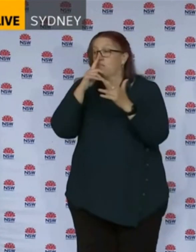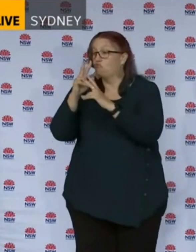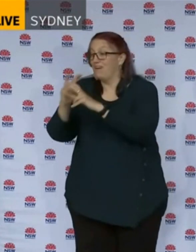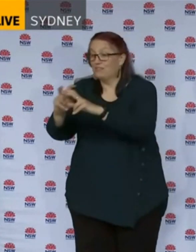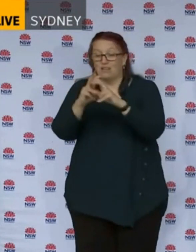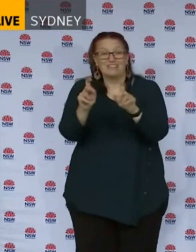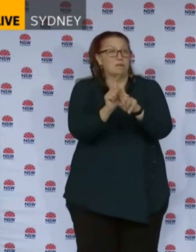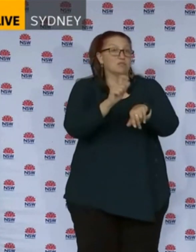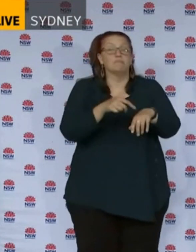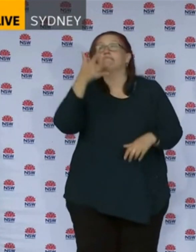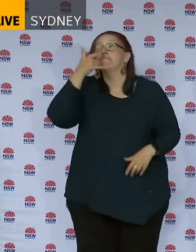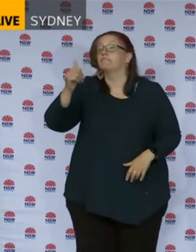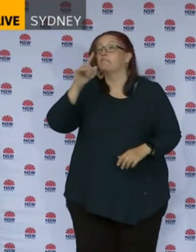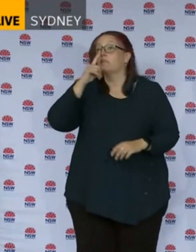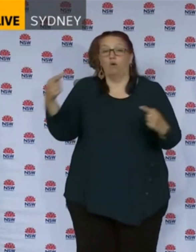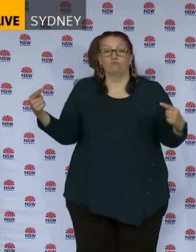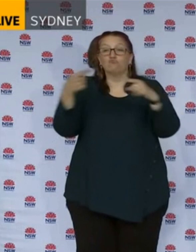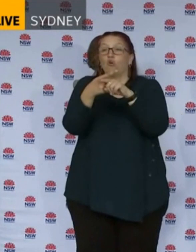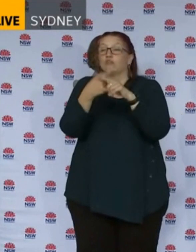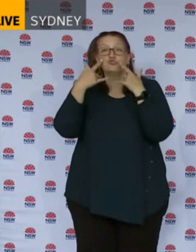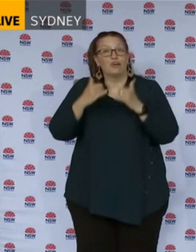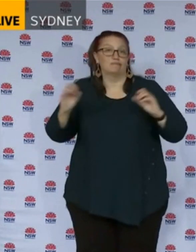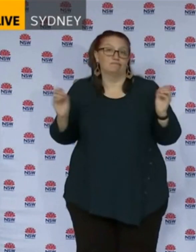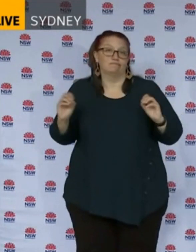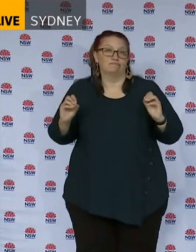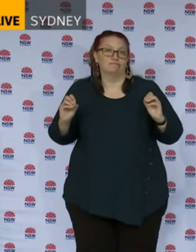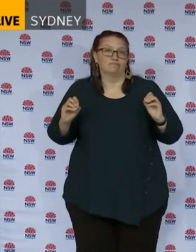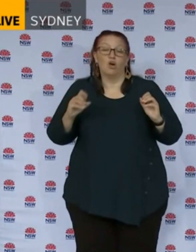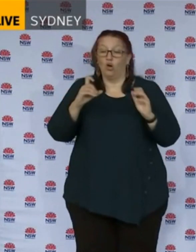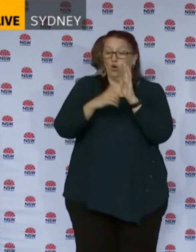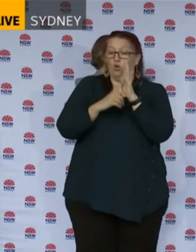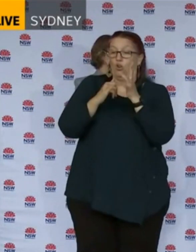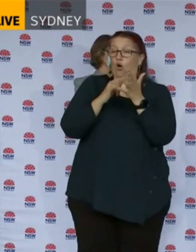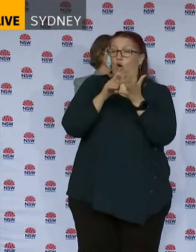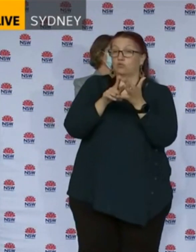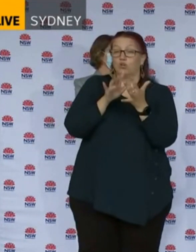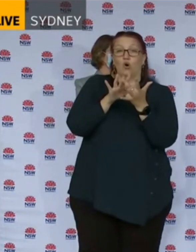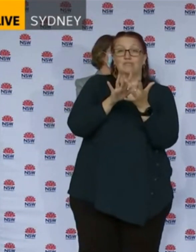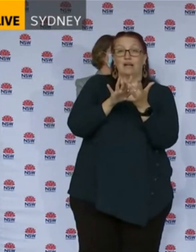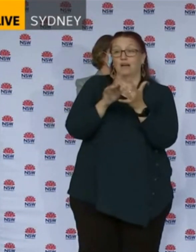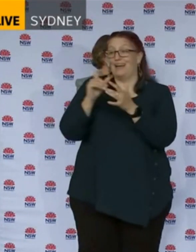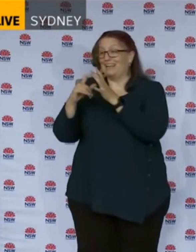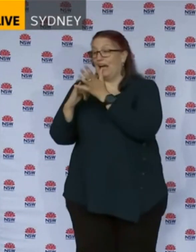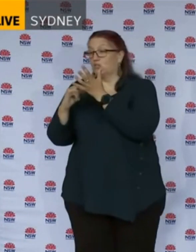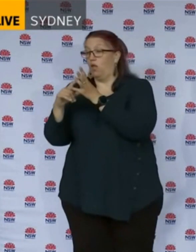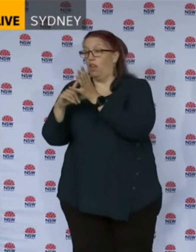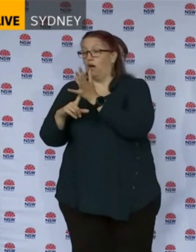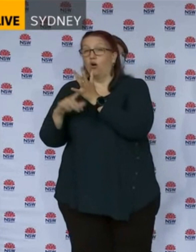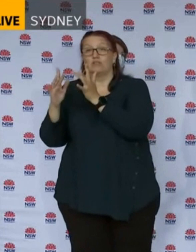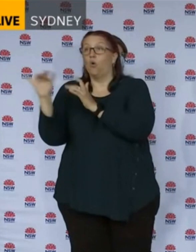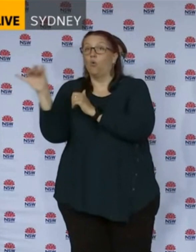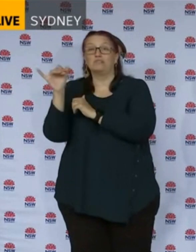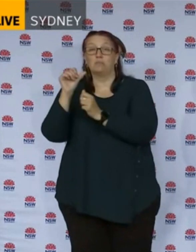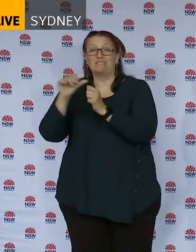just to reconcile that obviously being a close contact trumps being a casual contact in the two venues. We have subsequently gone through a